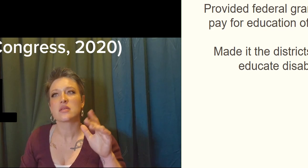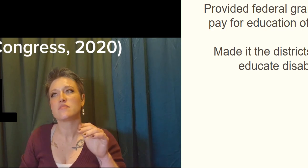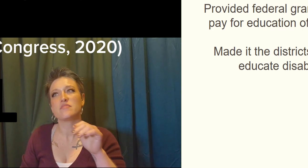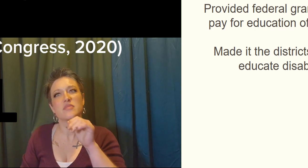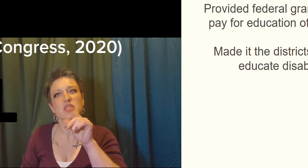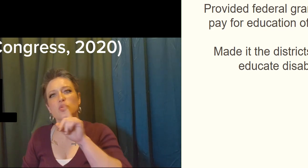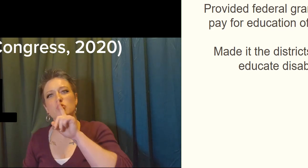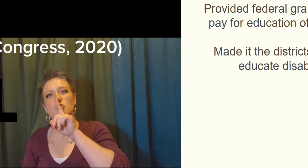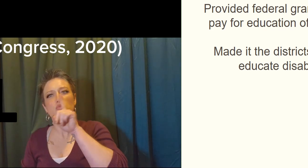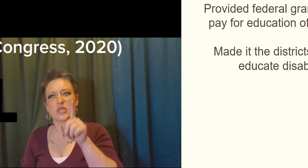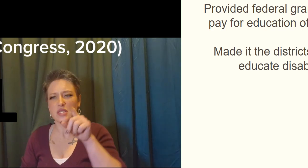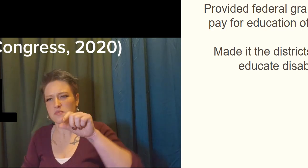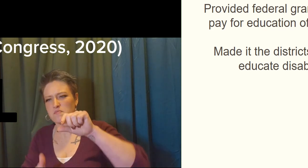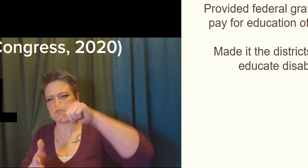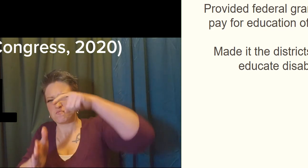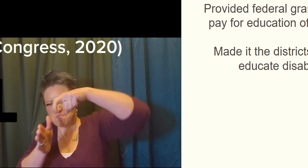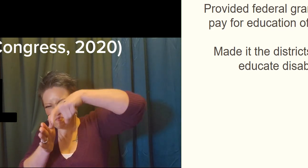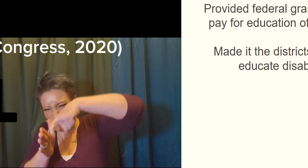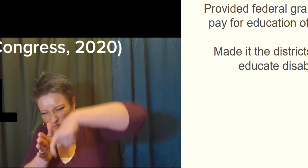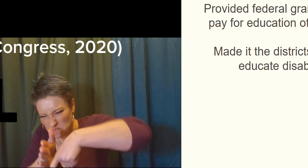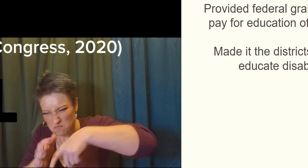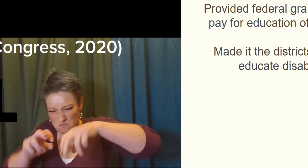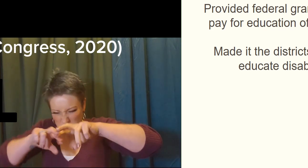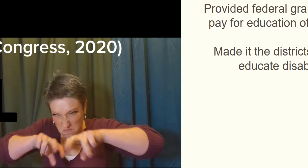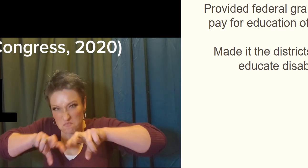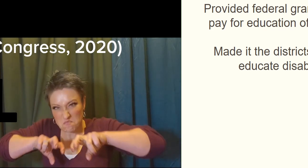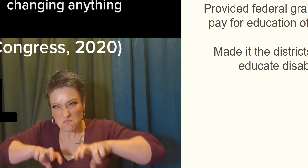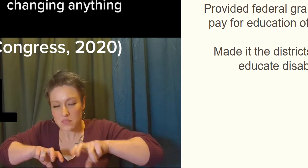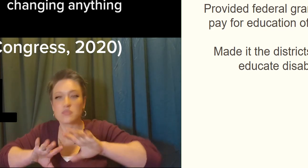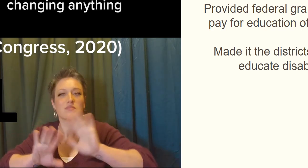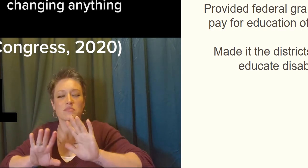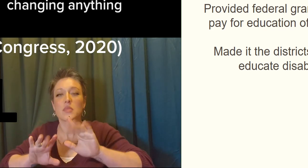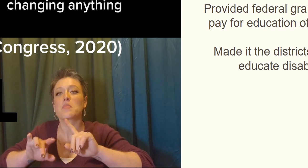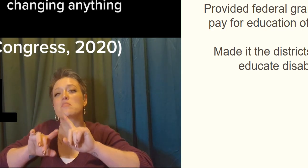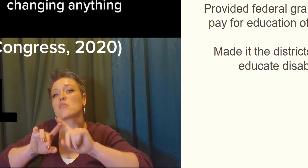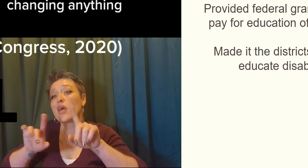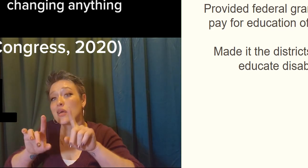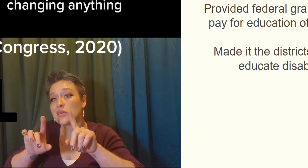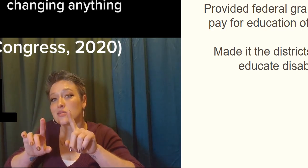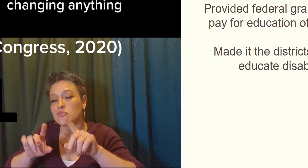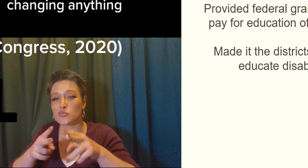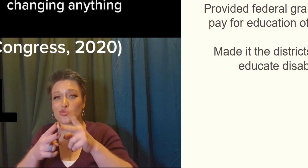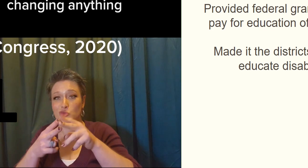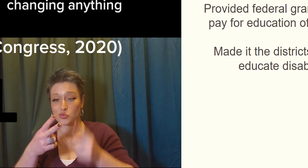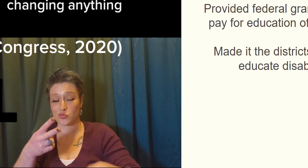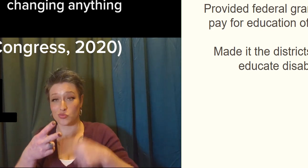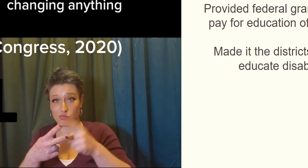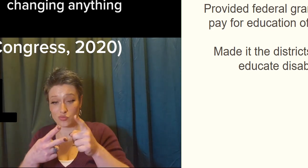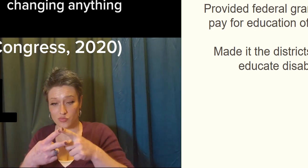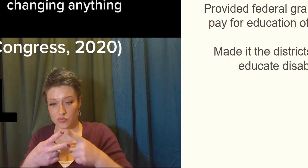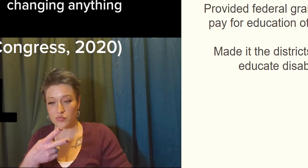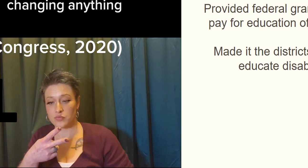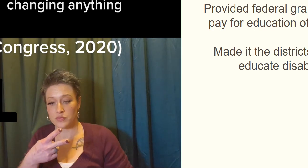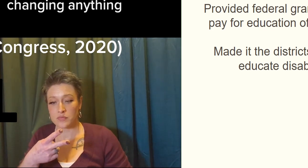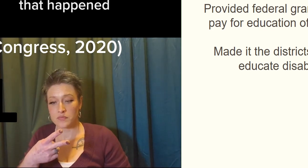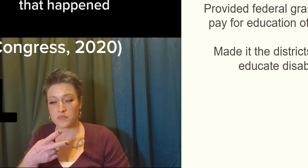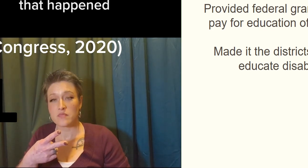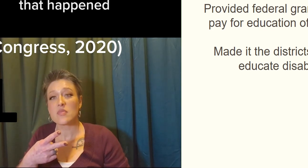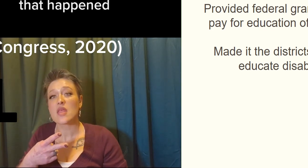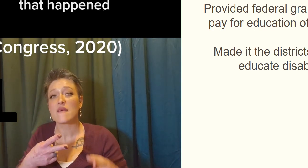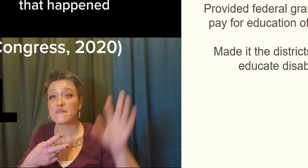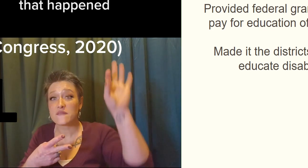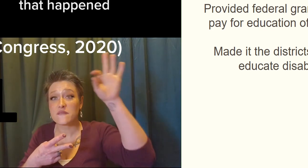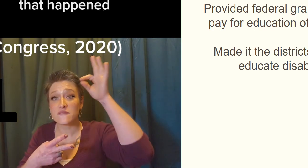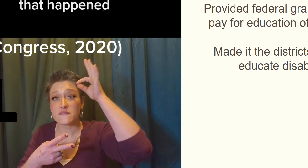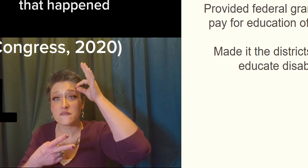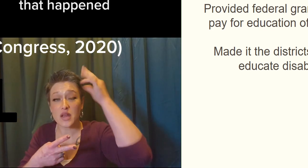It passed in 1965. It didn't really go deeply into changing anything, but there were two